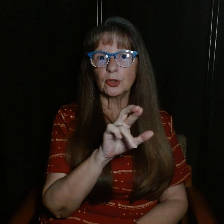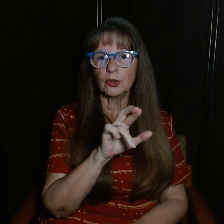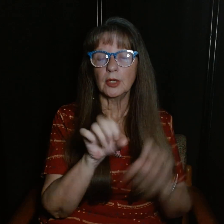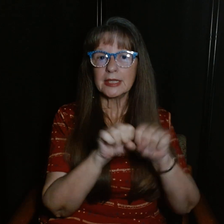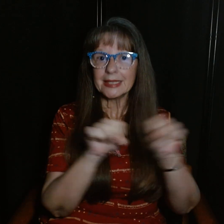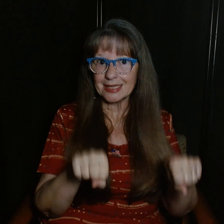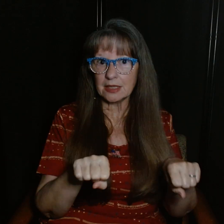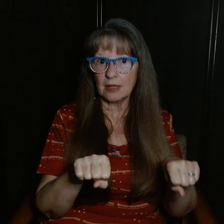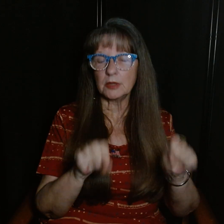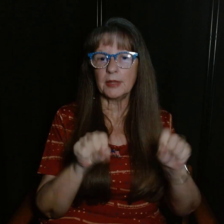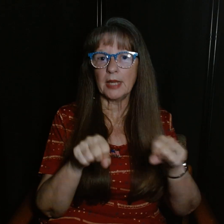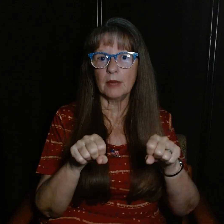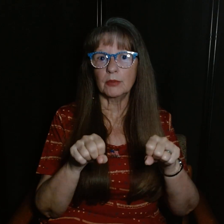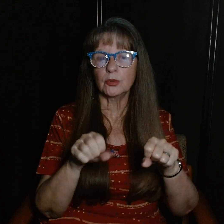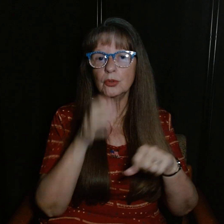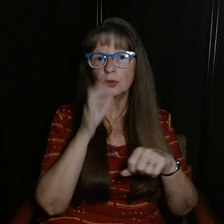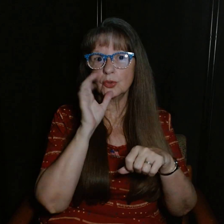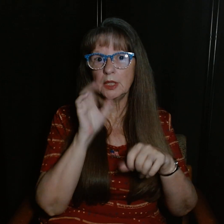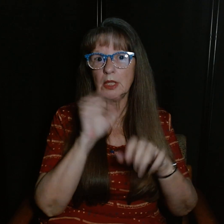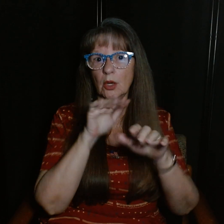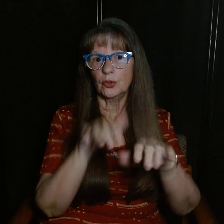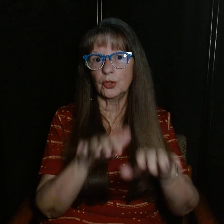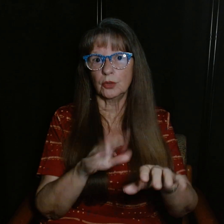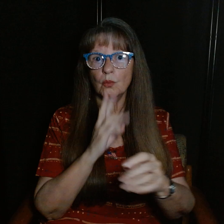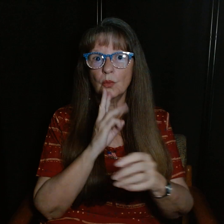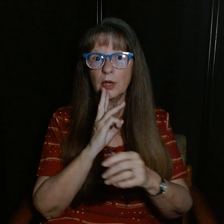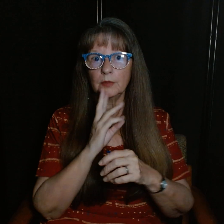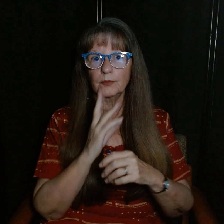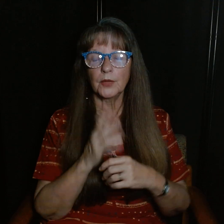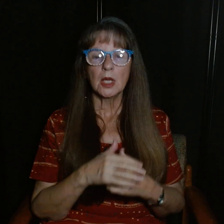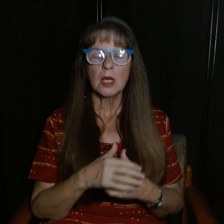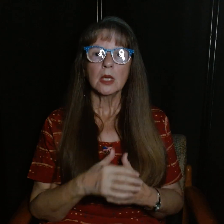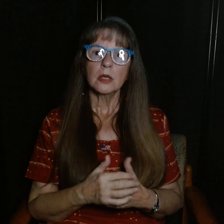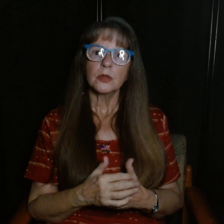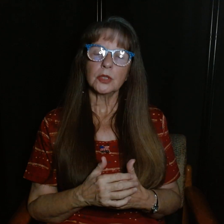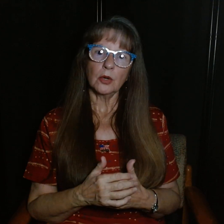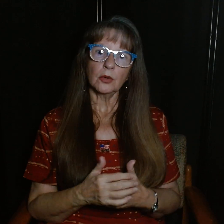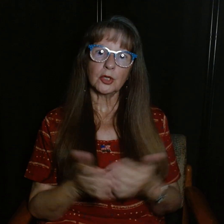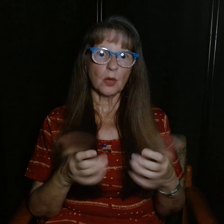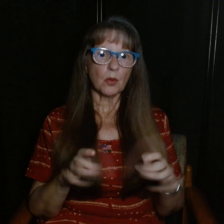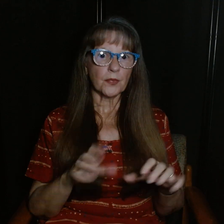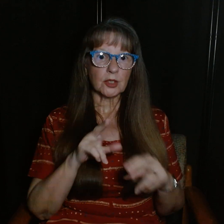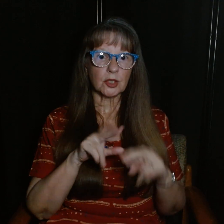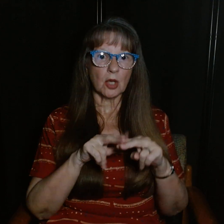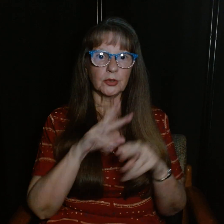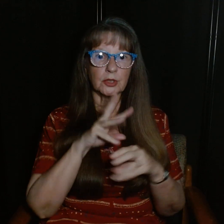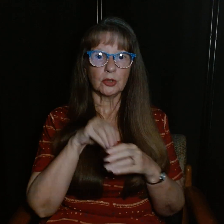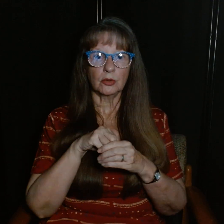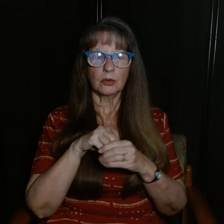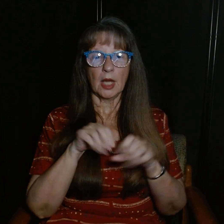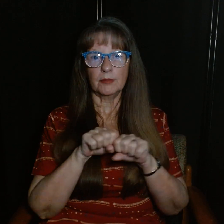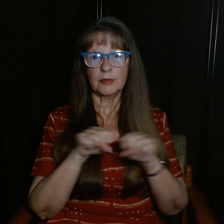filter system to be able to drink ocean water. So, because you don't want that salt in your